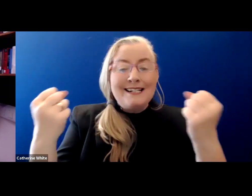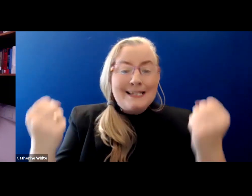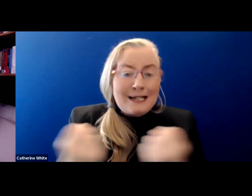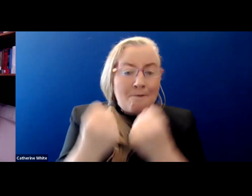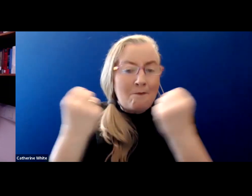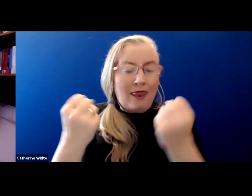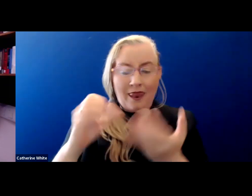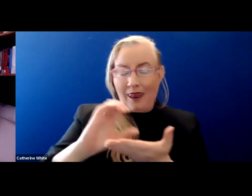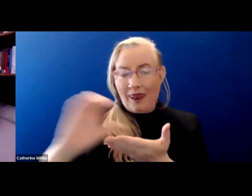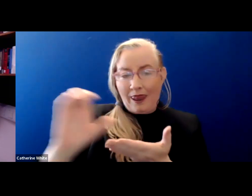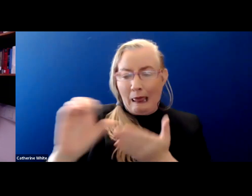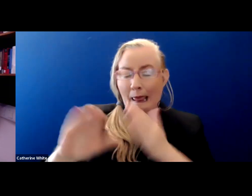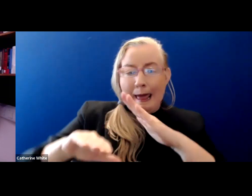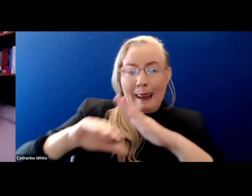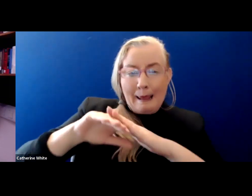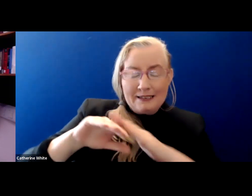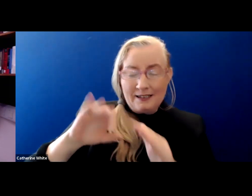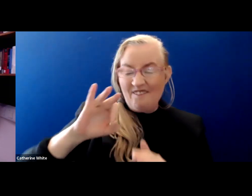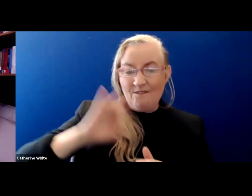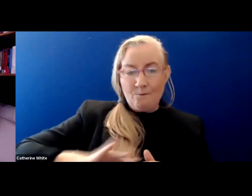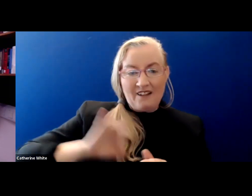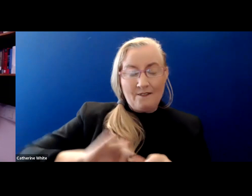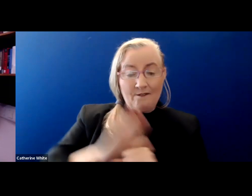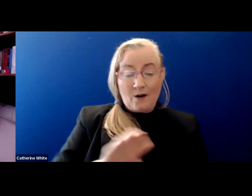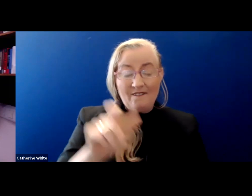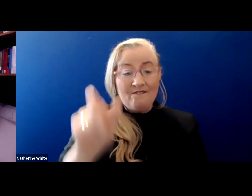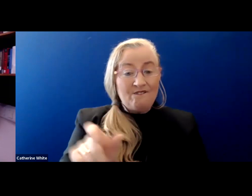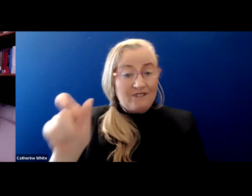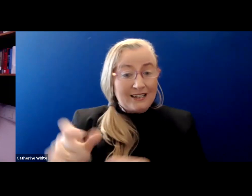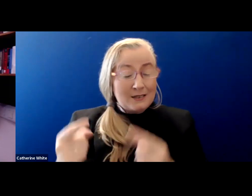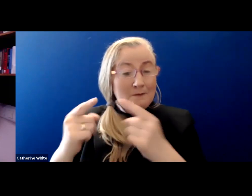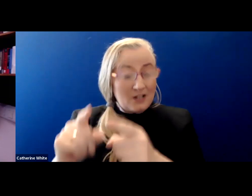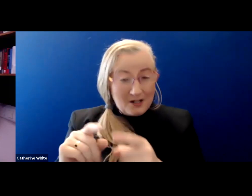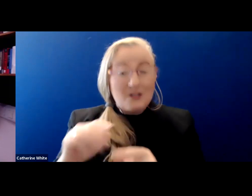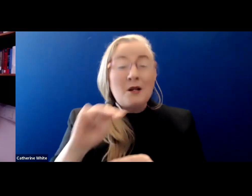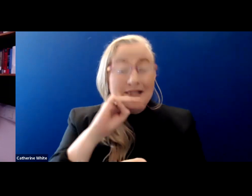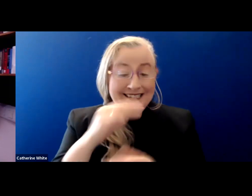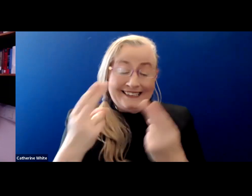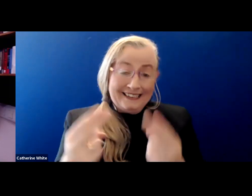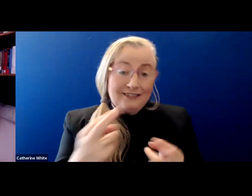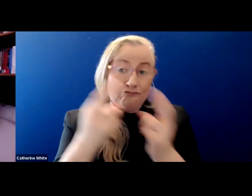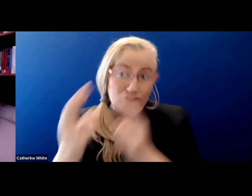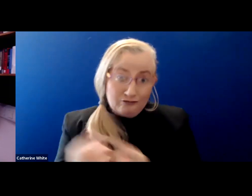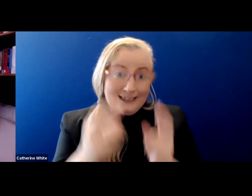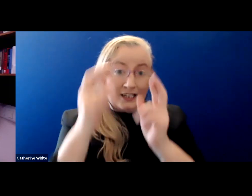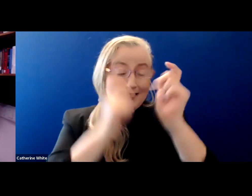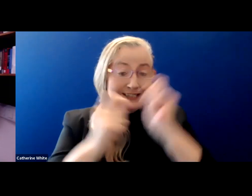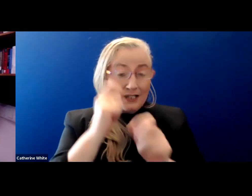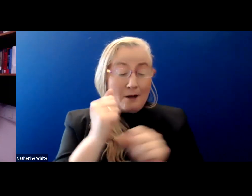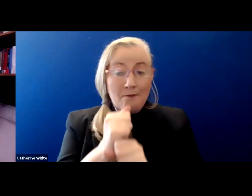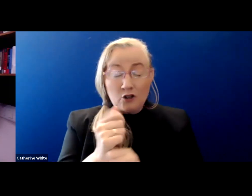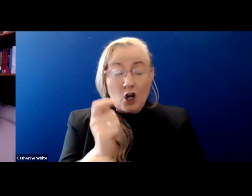limited tangible benefit for victims, and therefore it prompts reconsideration of the question as to whether